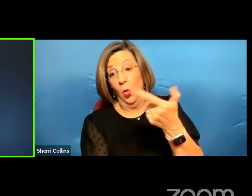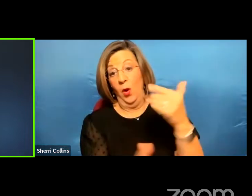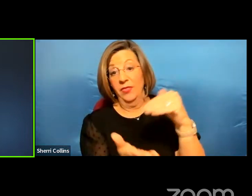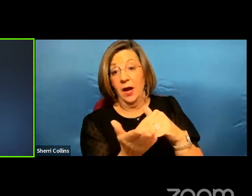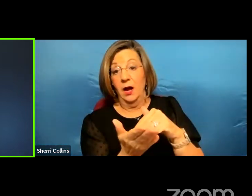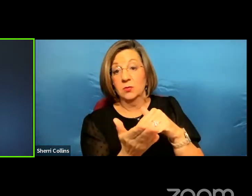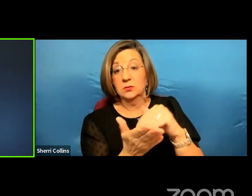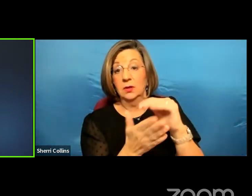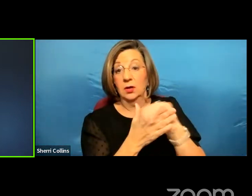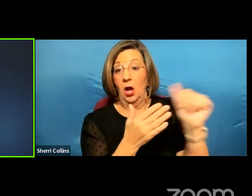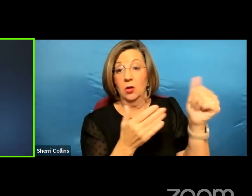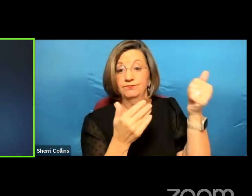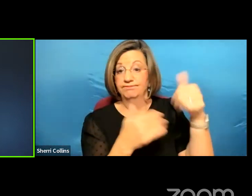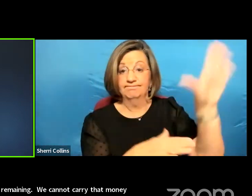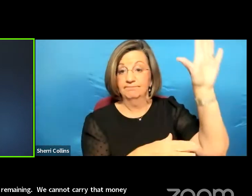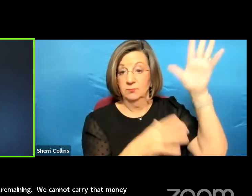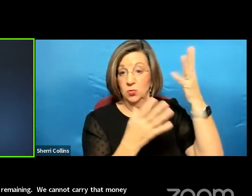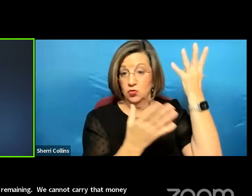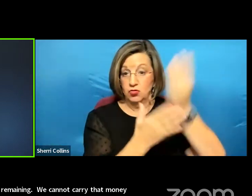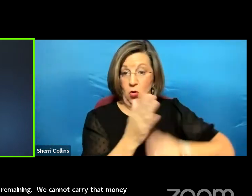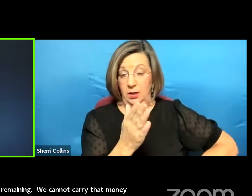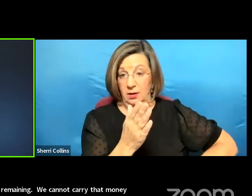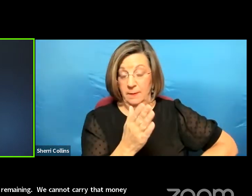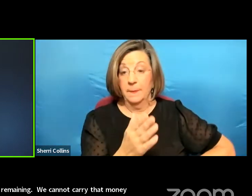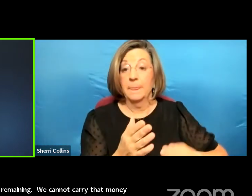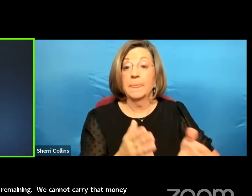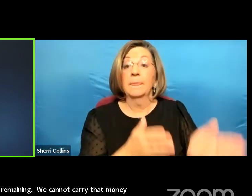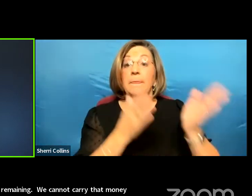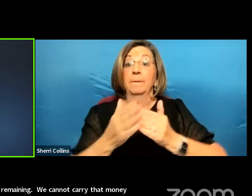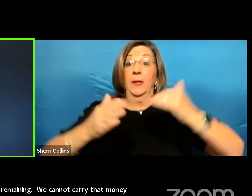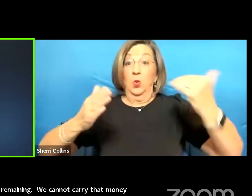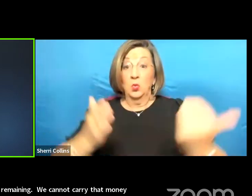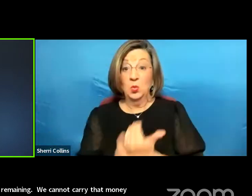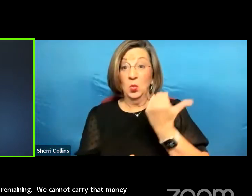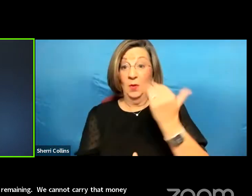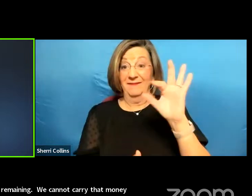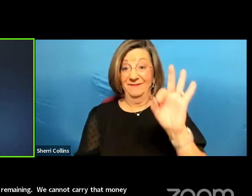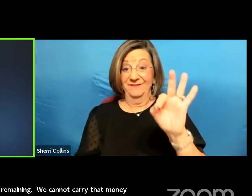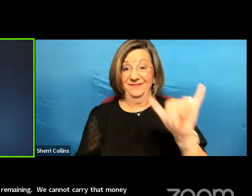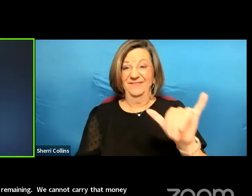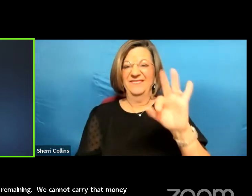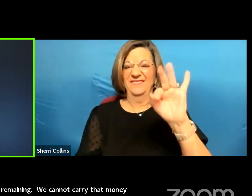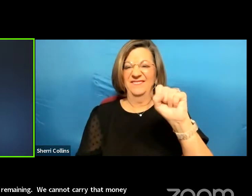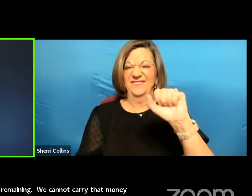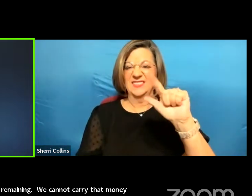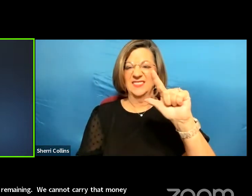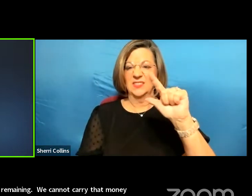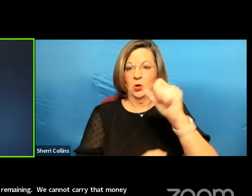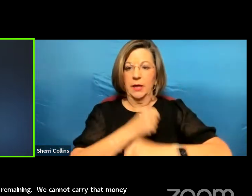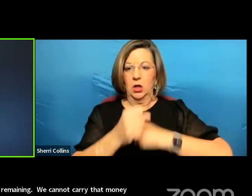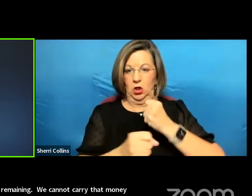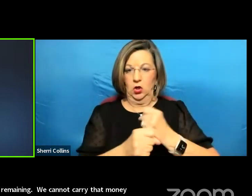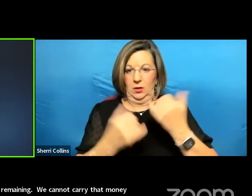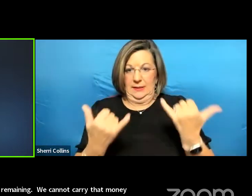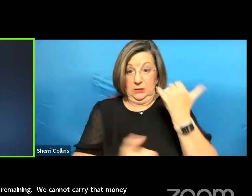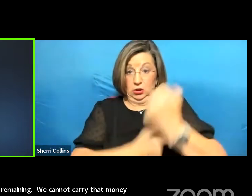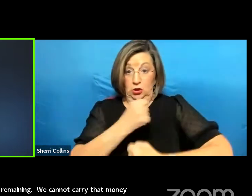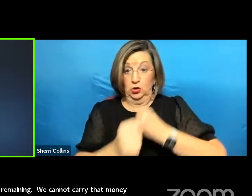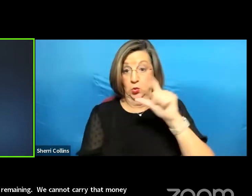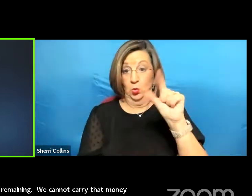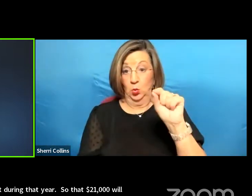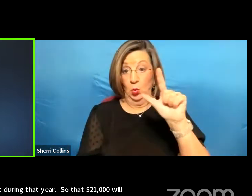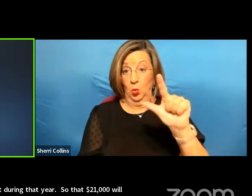It has to be spent during that year. So that $21,000 will be gone. In the new fiscal